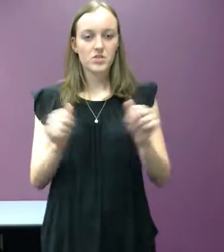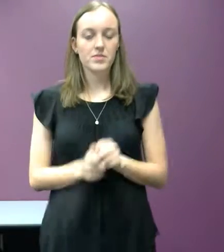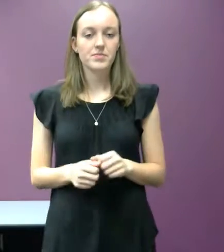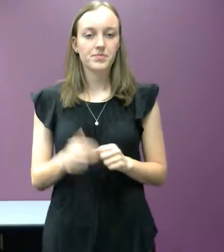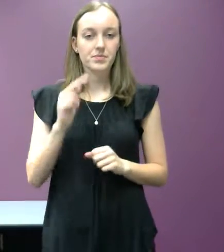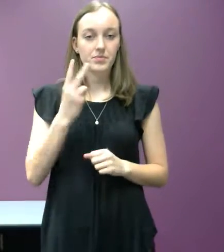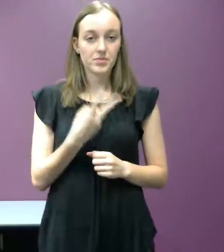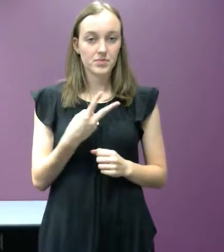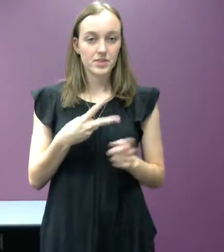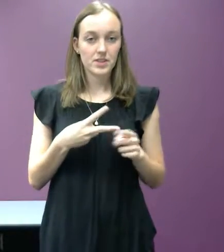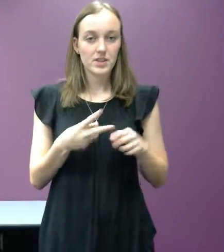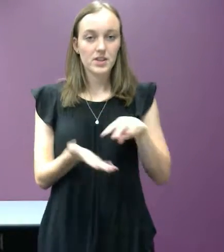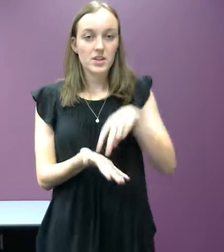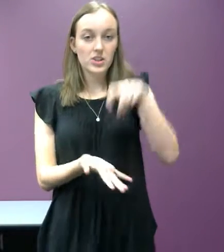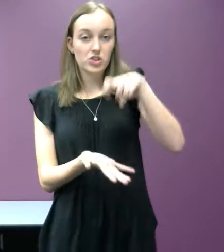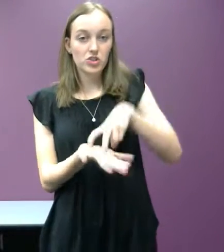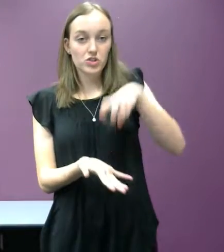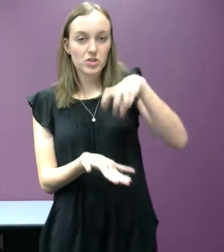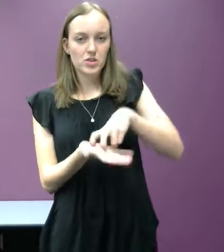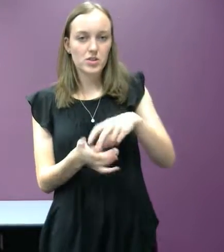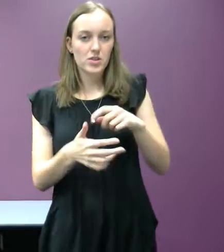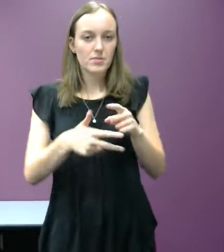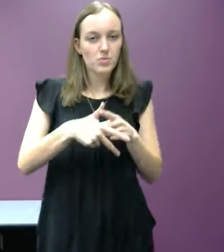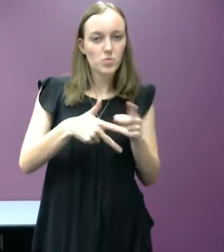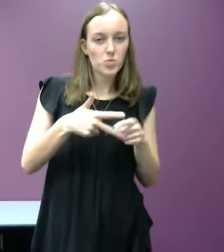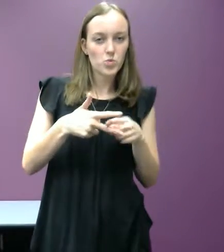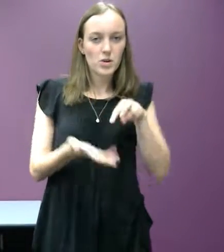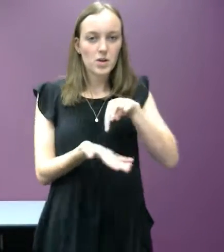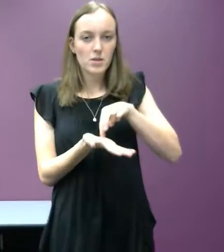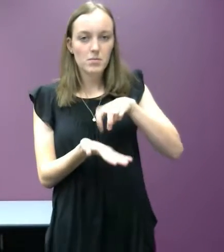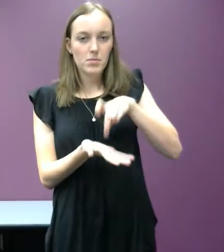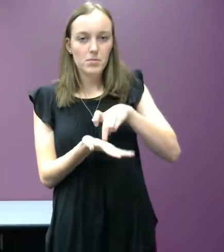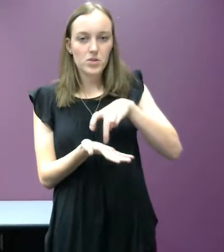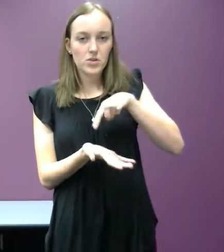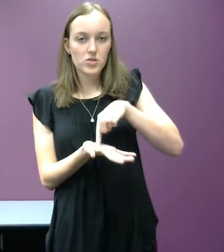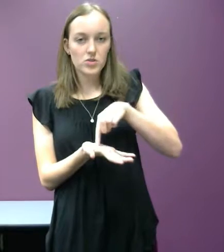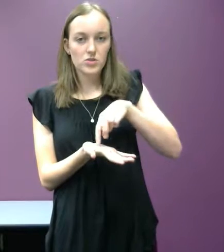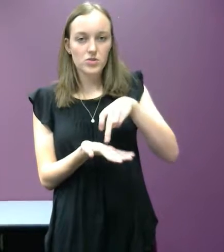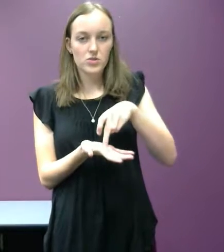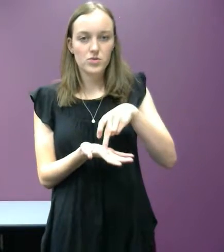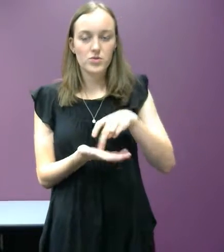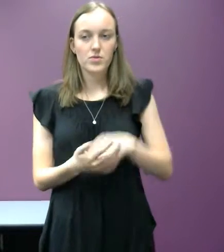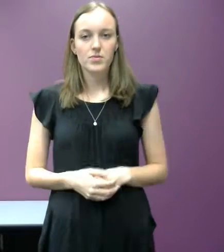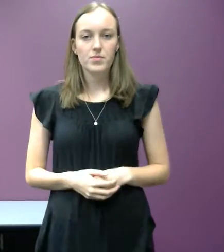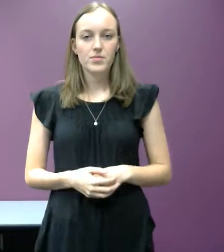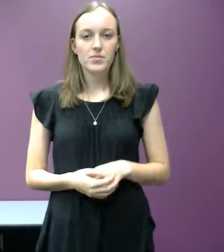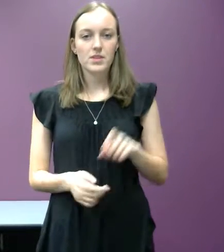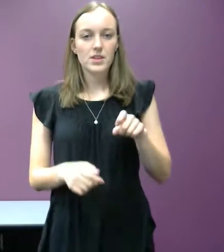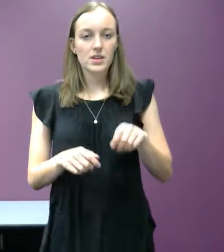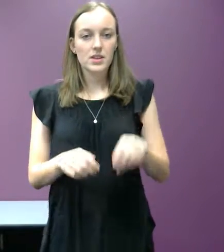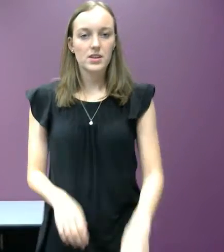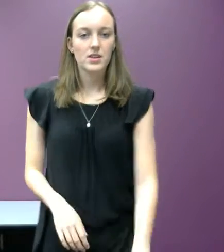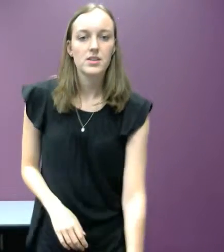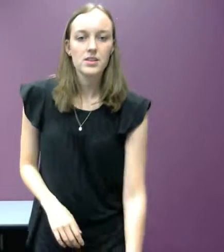just jumping or marching for 1 minute. Let's march for our second one. We'll march with our knees high. Then the